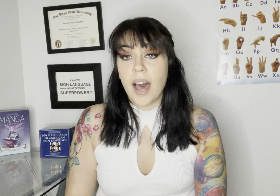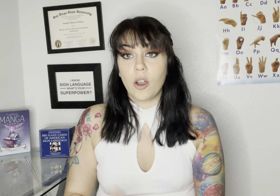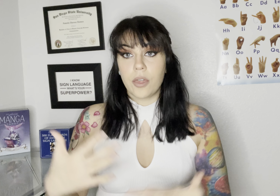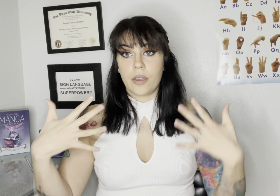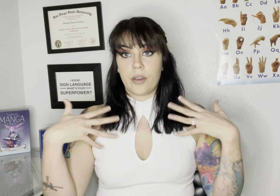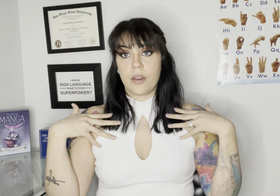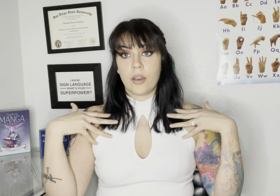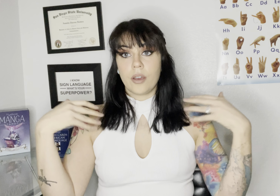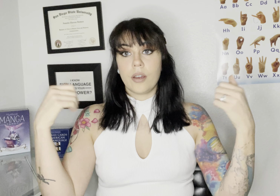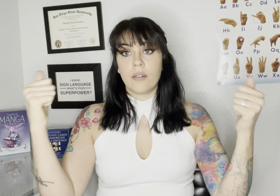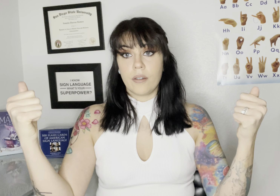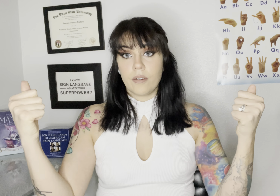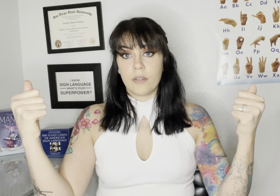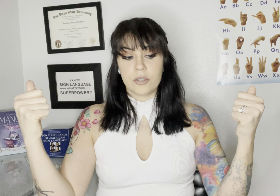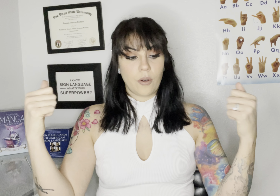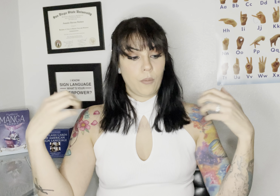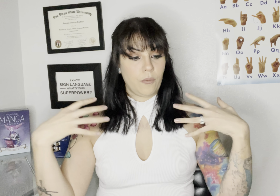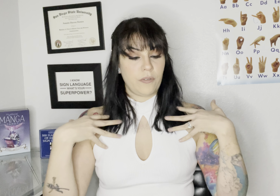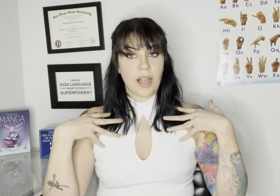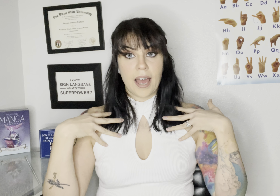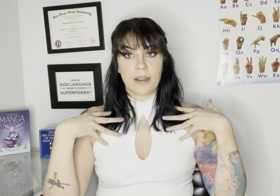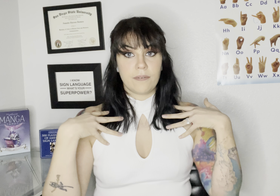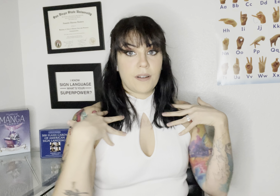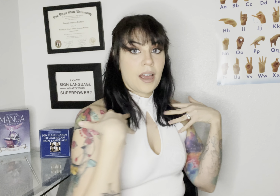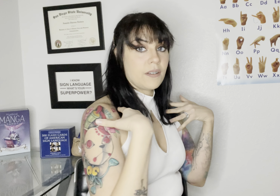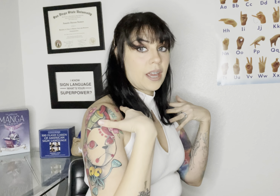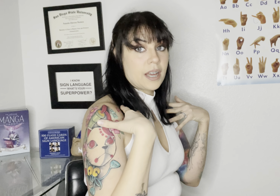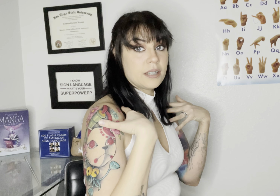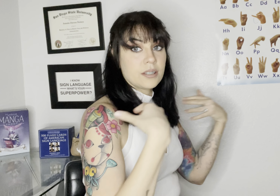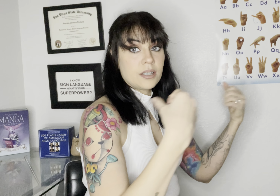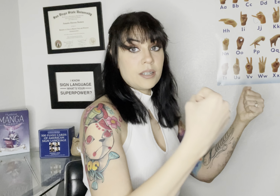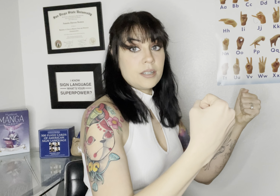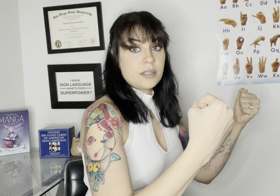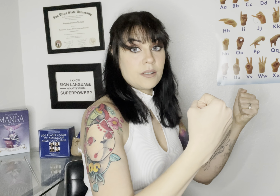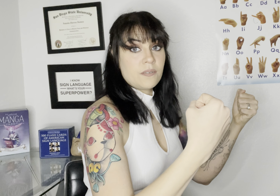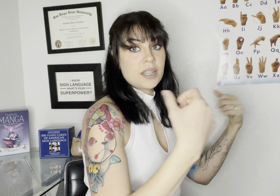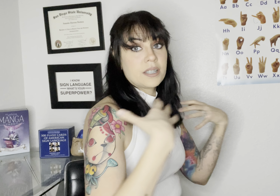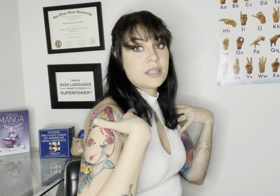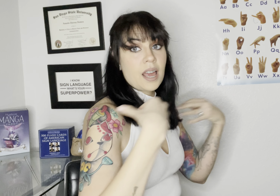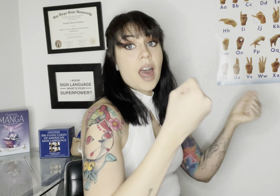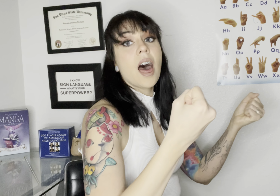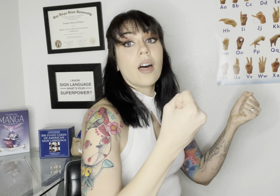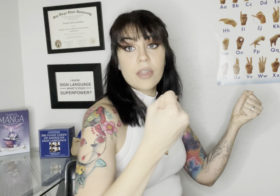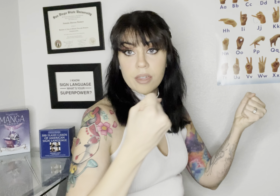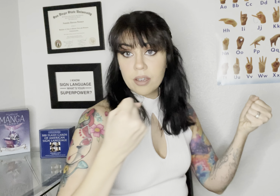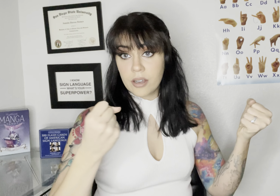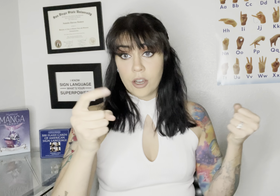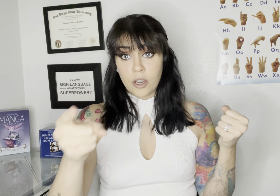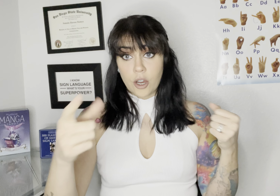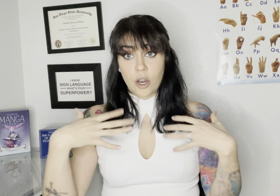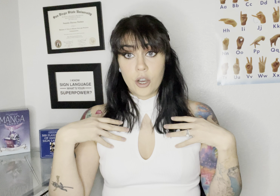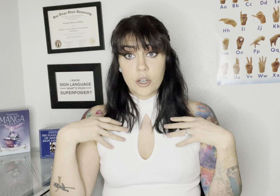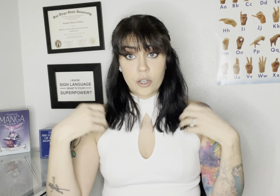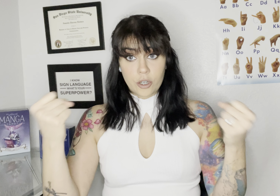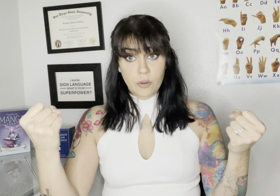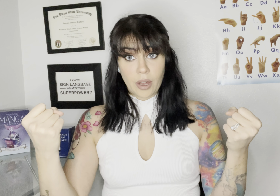Health. So flat, 5 hands to fist, health. You healthy?